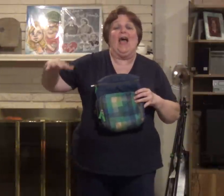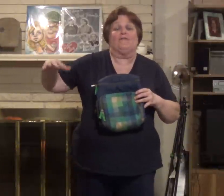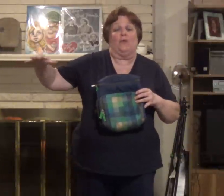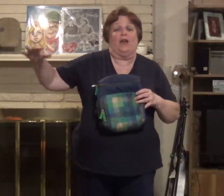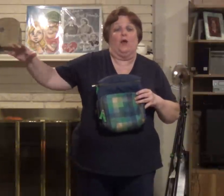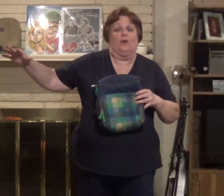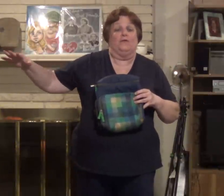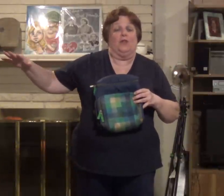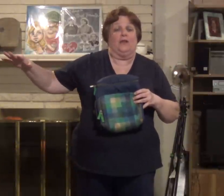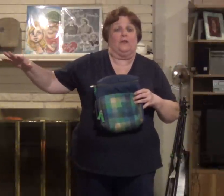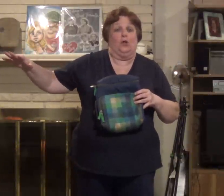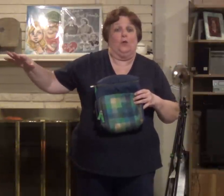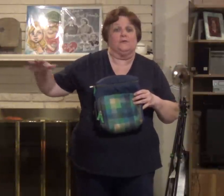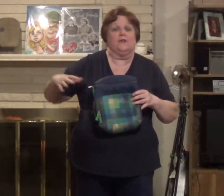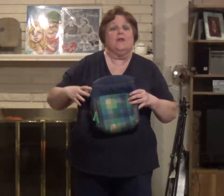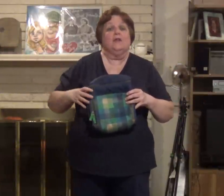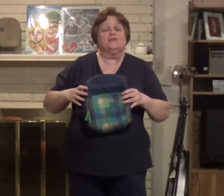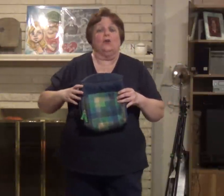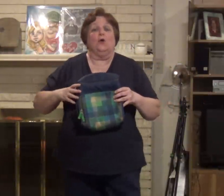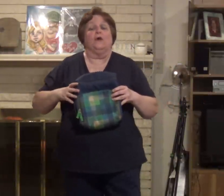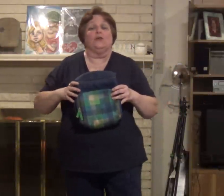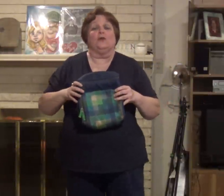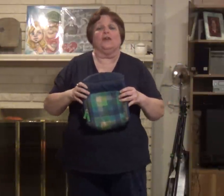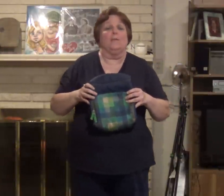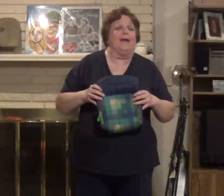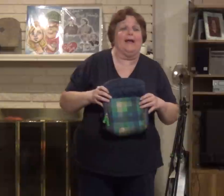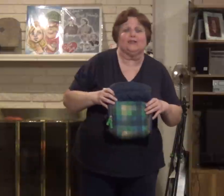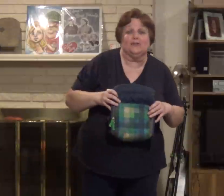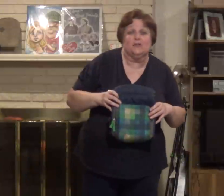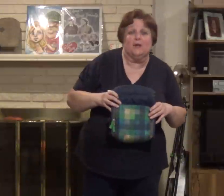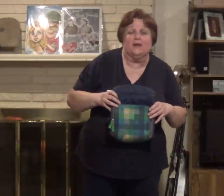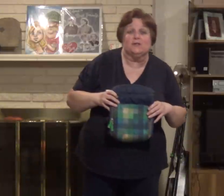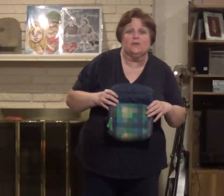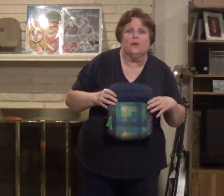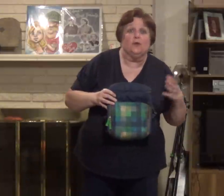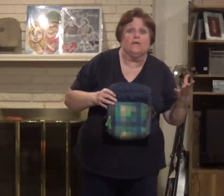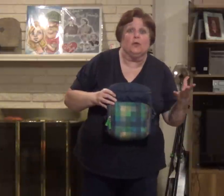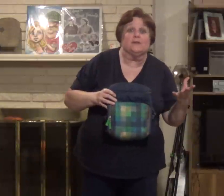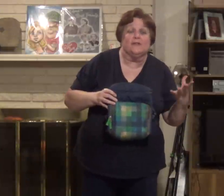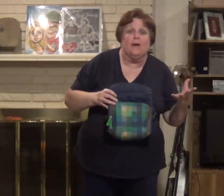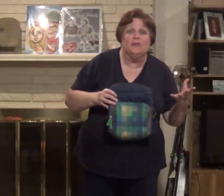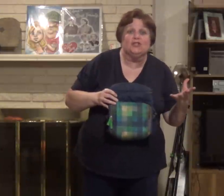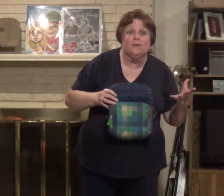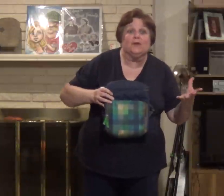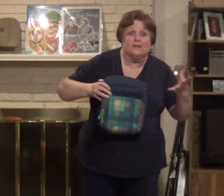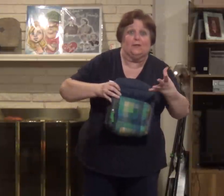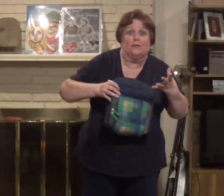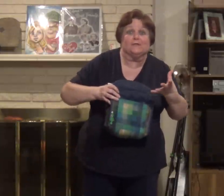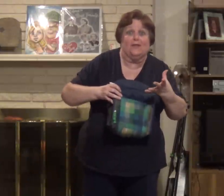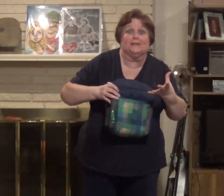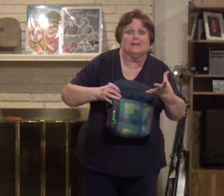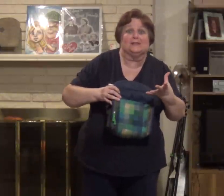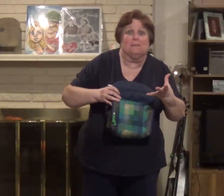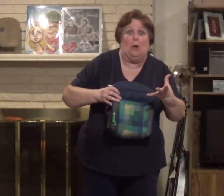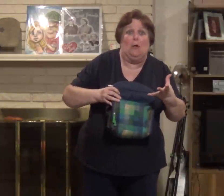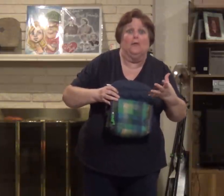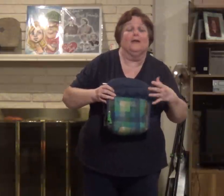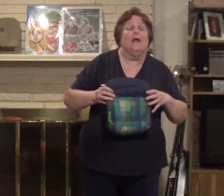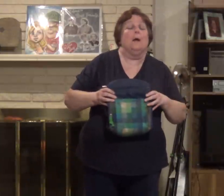after I got rid of a lot of the clothes. So you can come back. Actually, to be honest with you, I don't know if it looks that much different because the clothes closet's small,